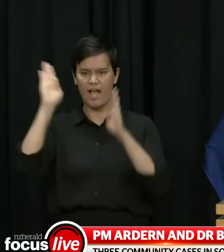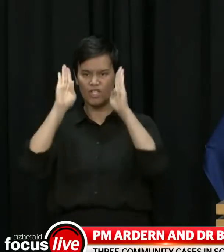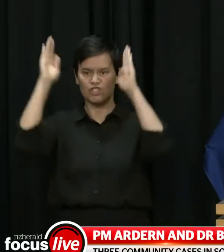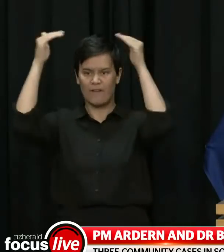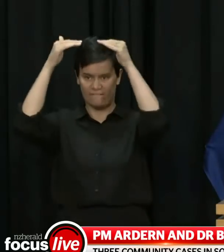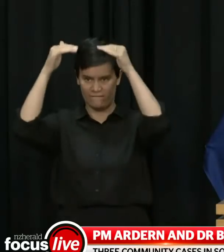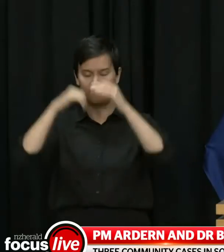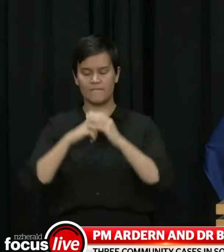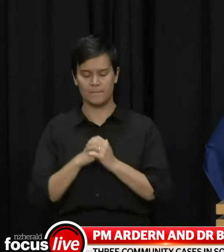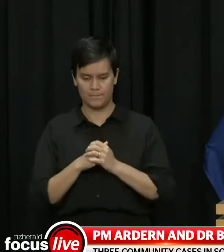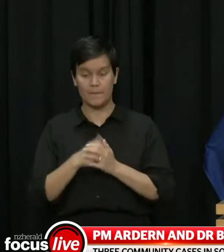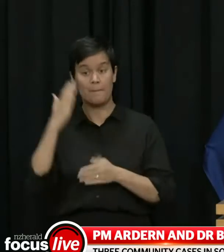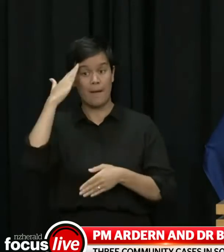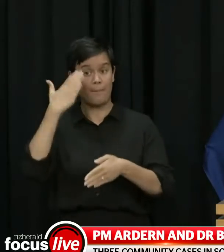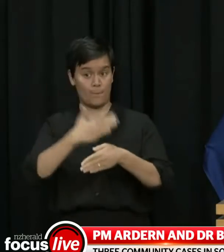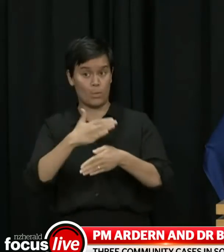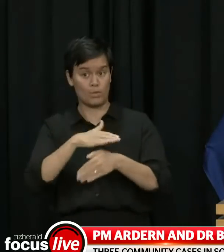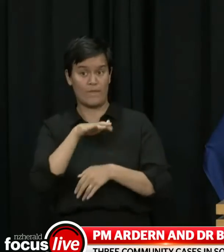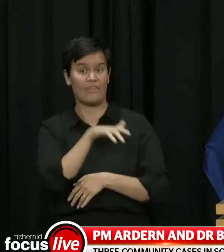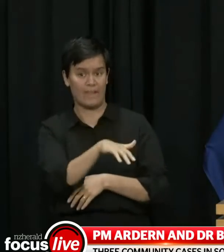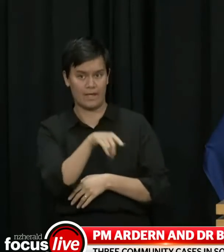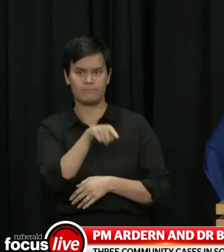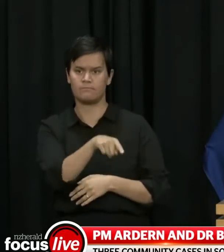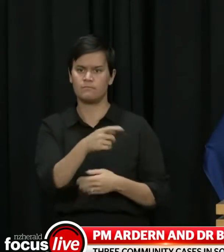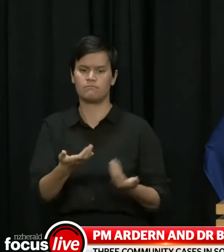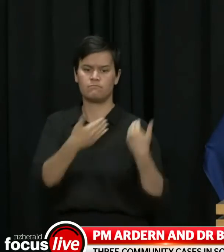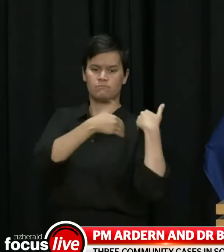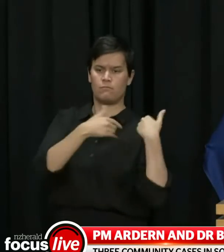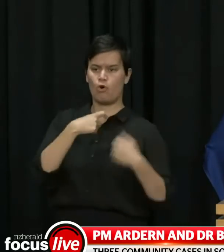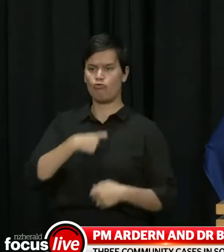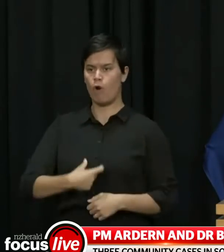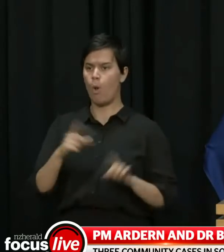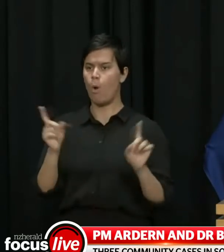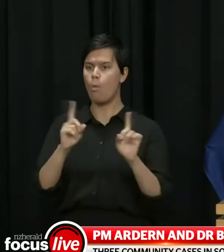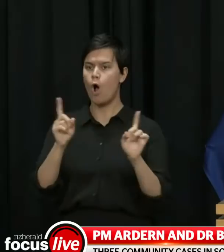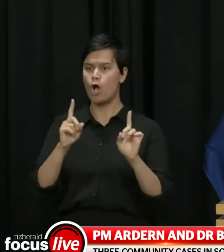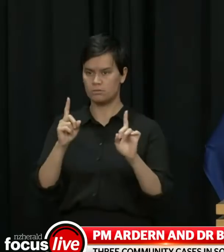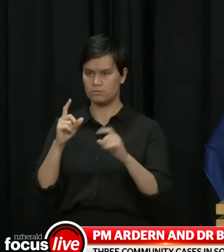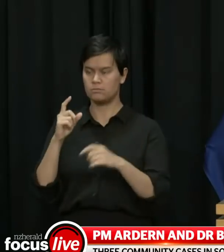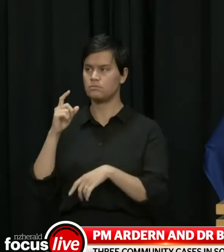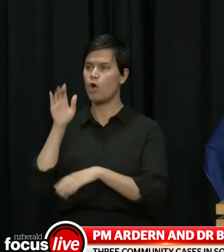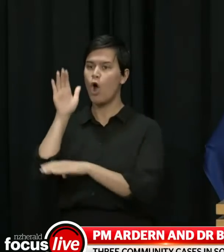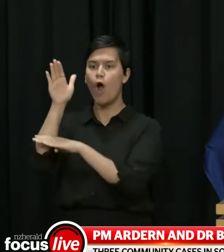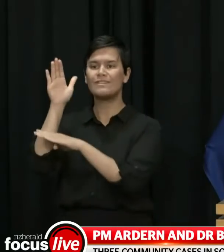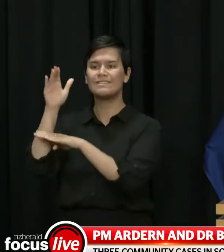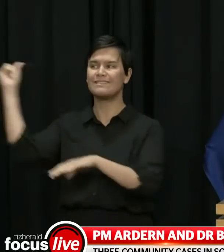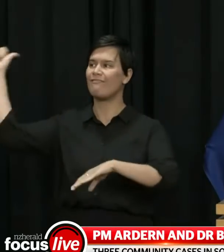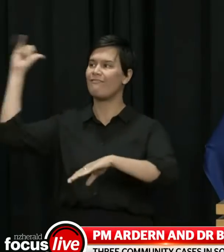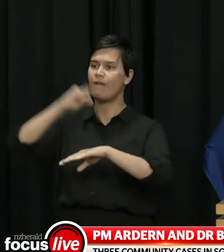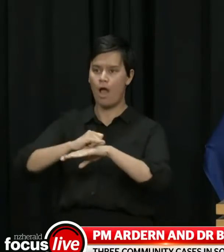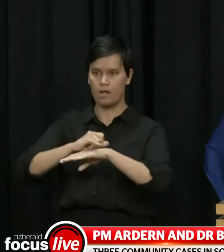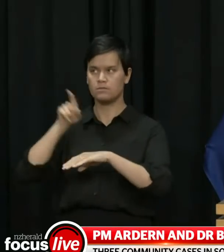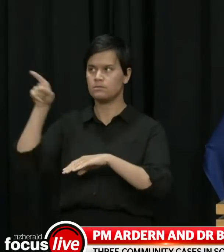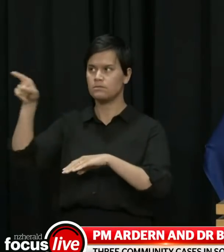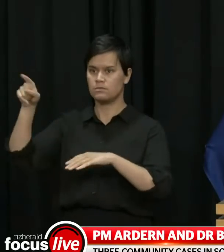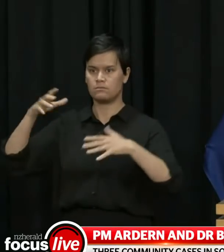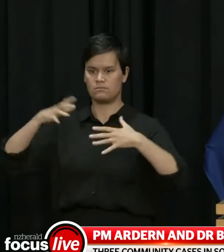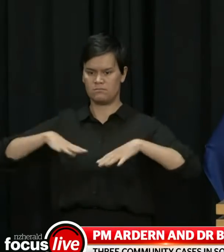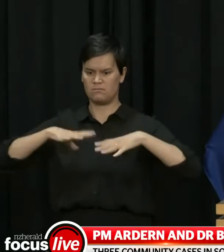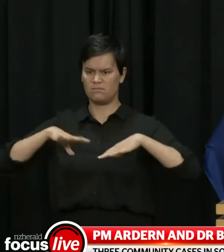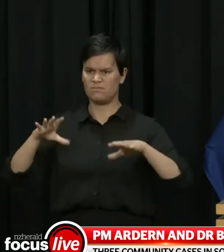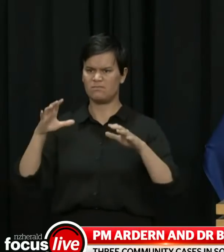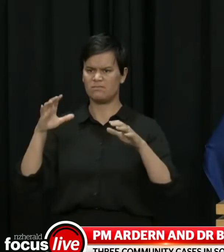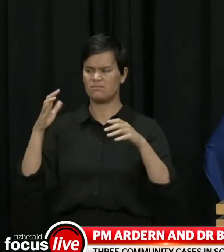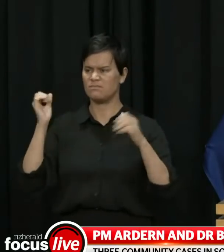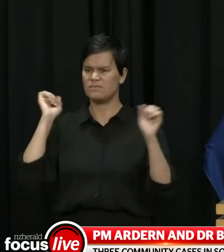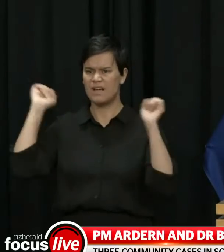and she is involved in handling laundry from international flights. I can confirm that she's not involved in handling